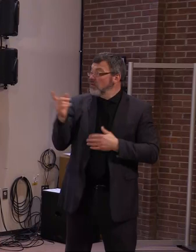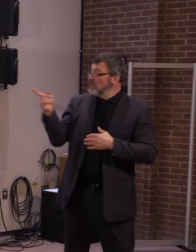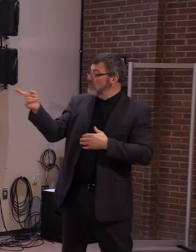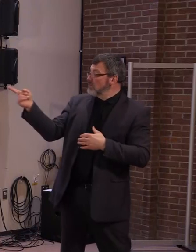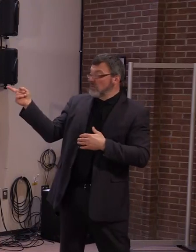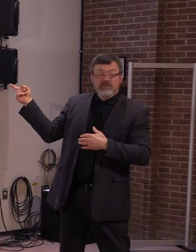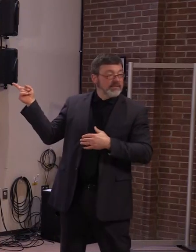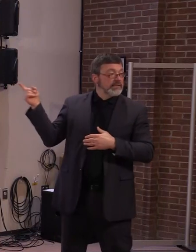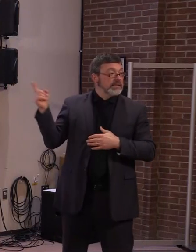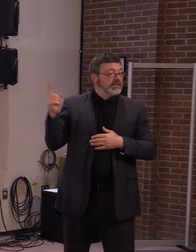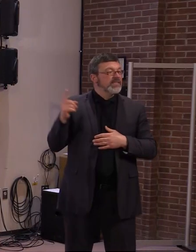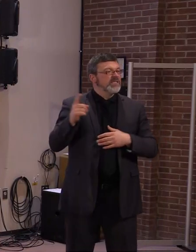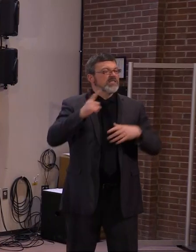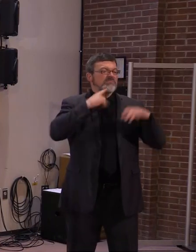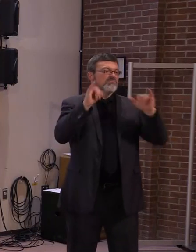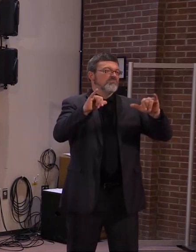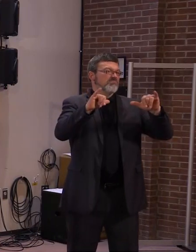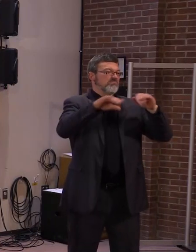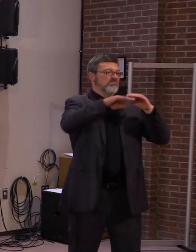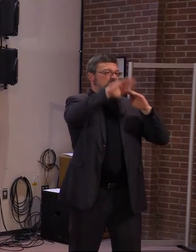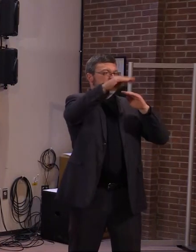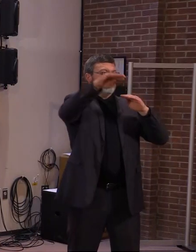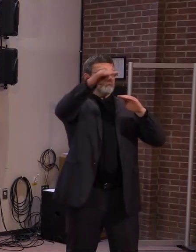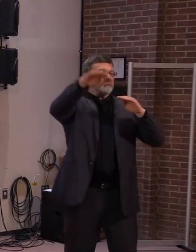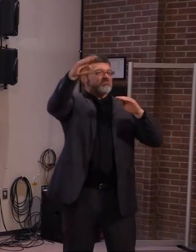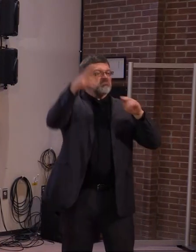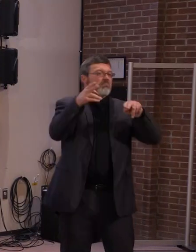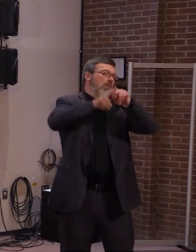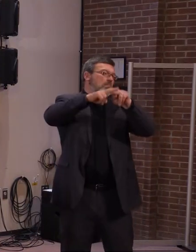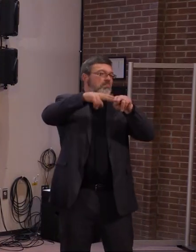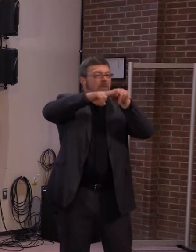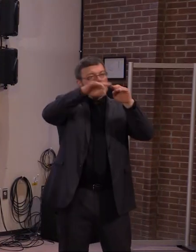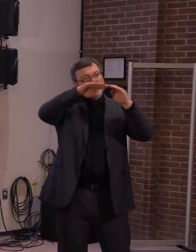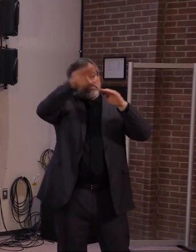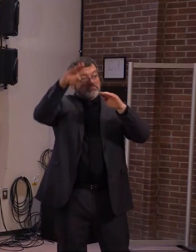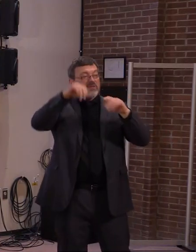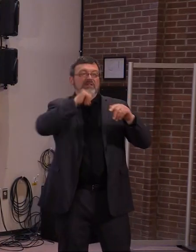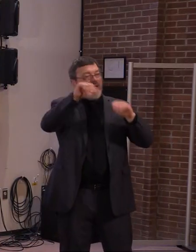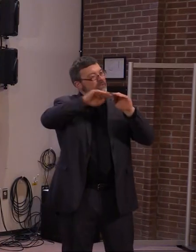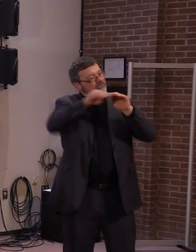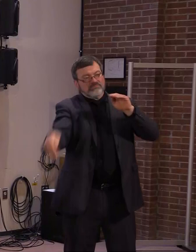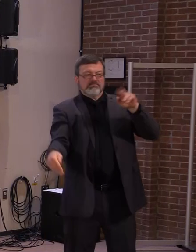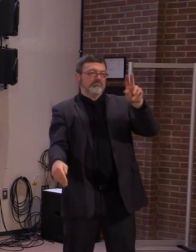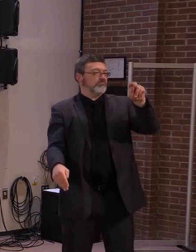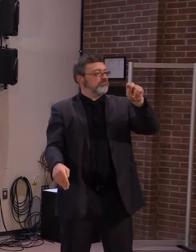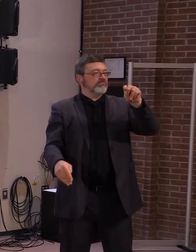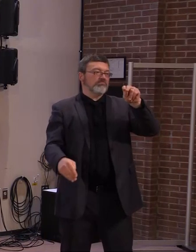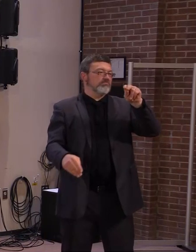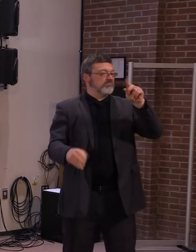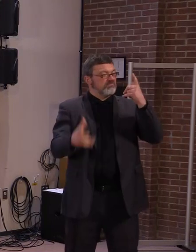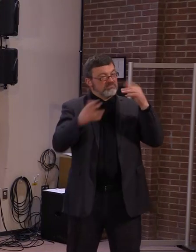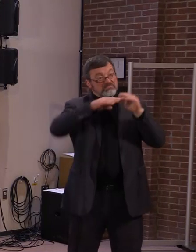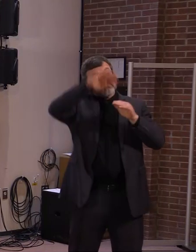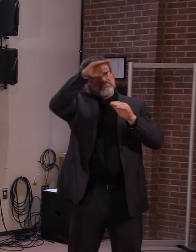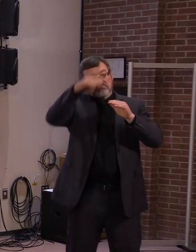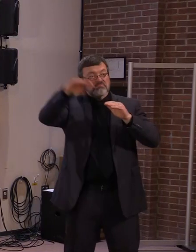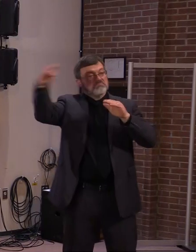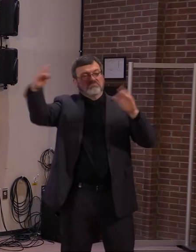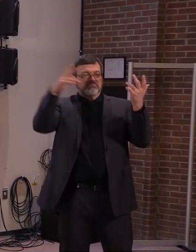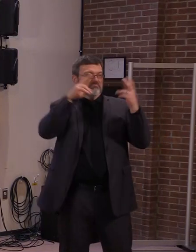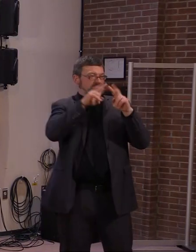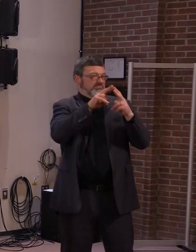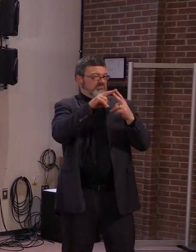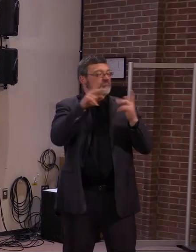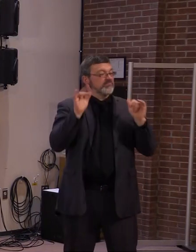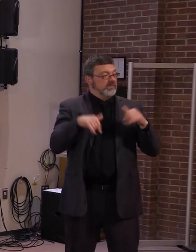similar story where cases are anticipated to stay elevated over the next 4 weeks. You do see on the forecast out